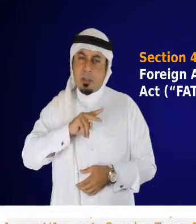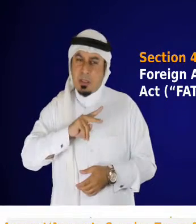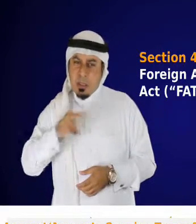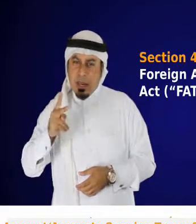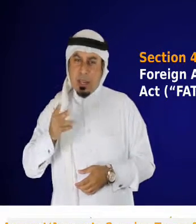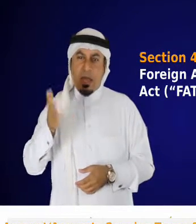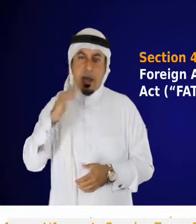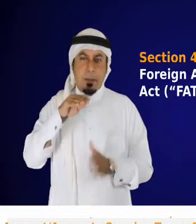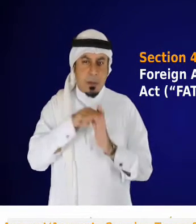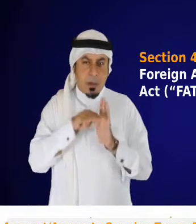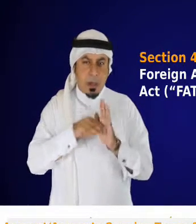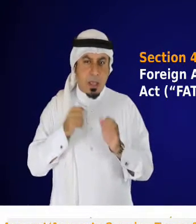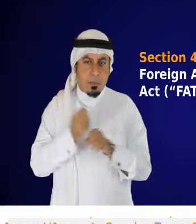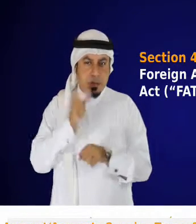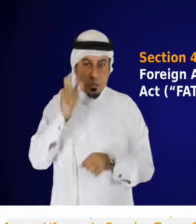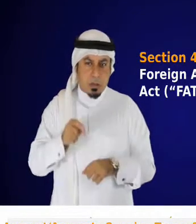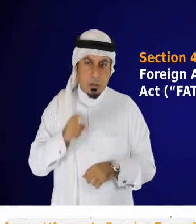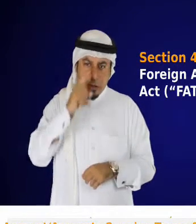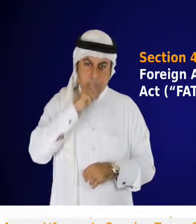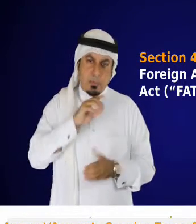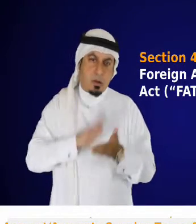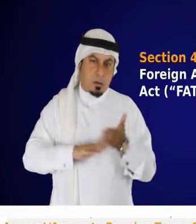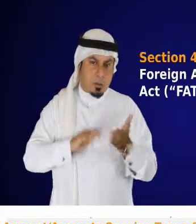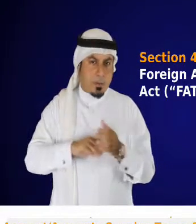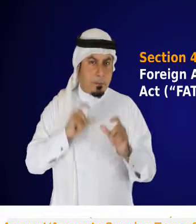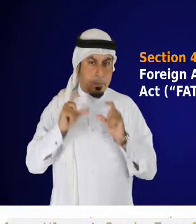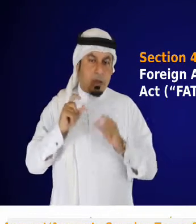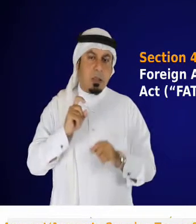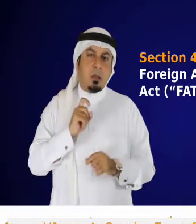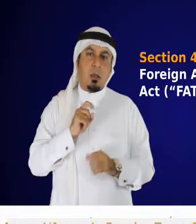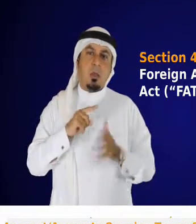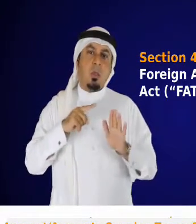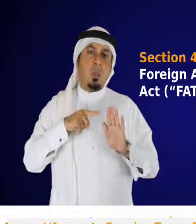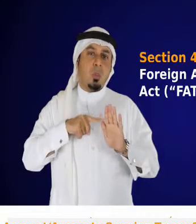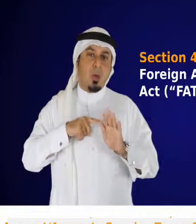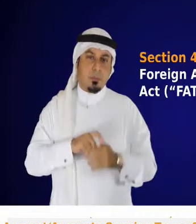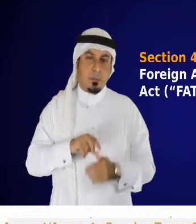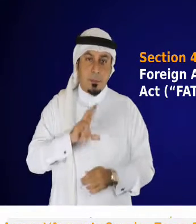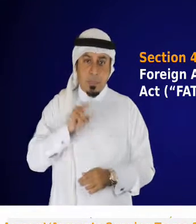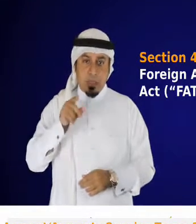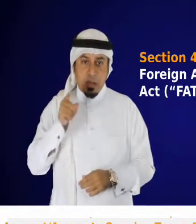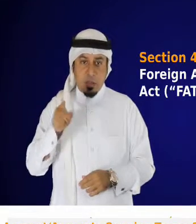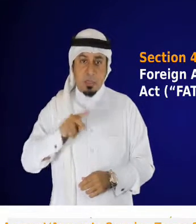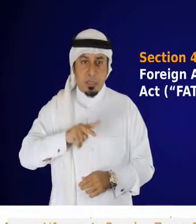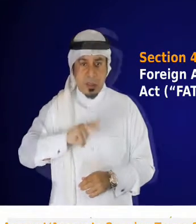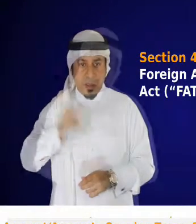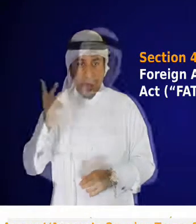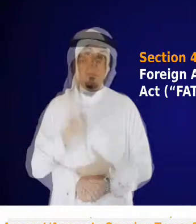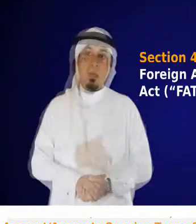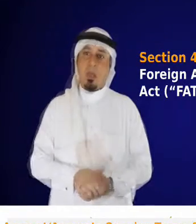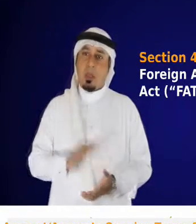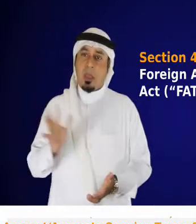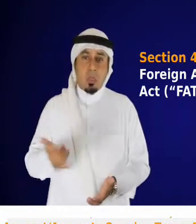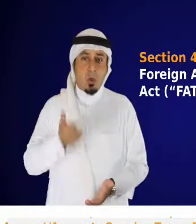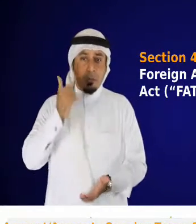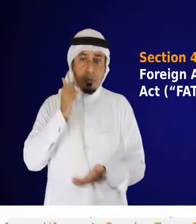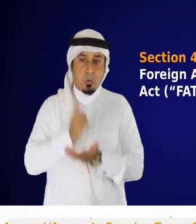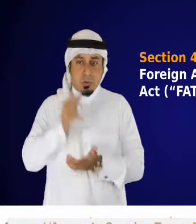One. The applicant acknowledges and undertakes that the FATCA information provided is true and correct, and if should there be